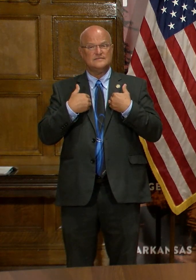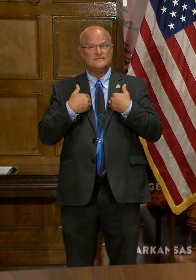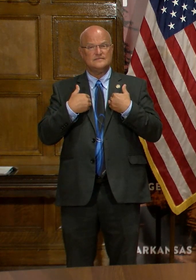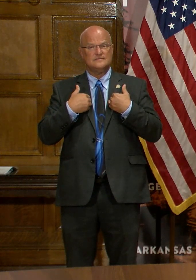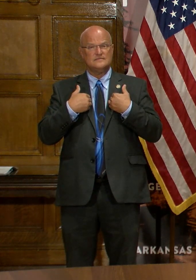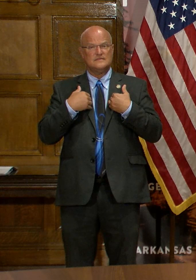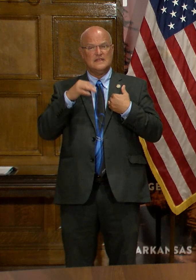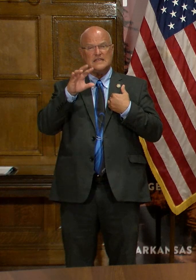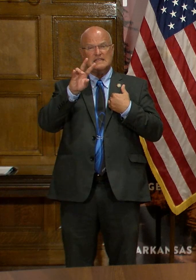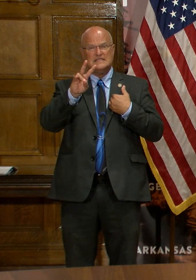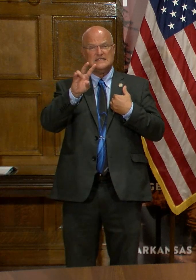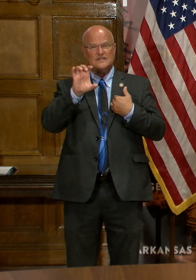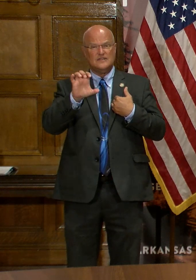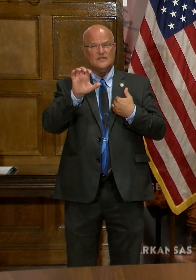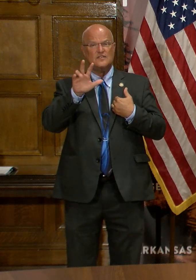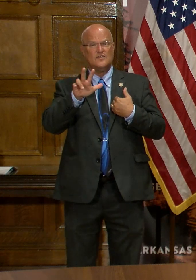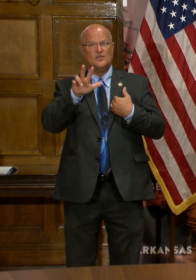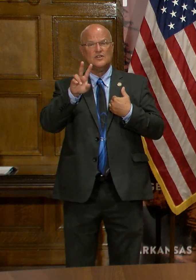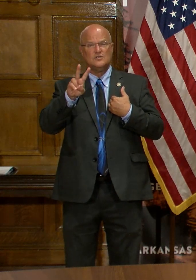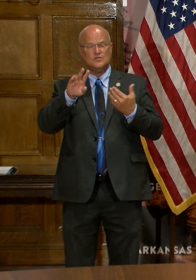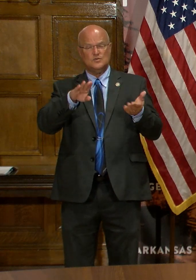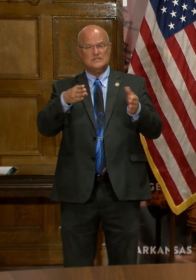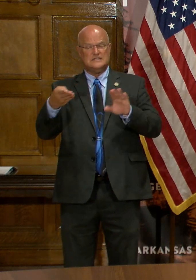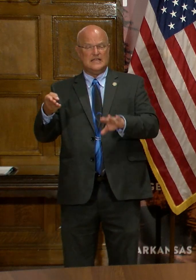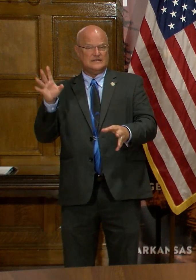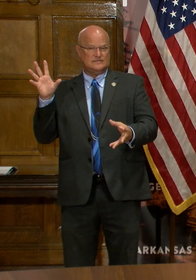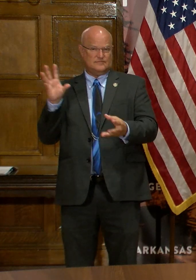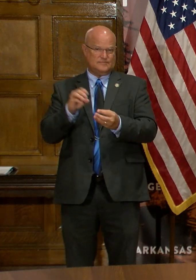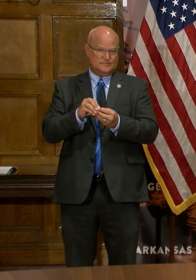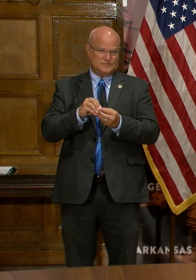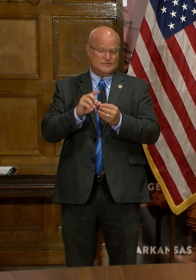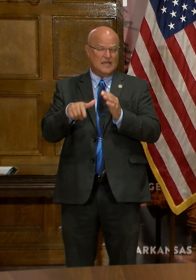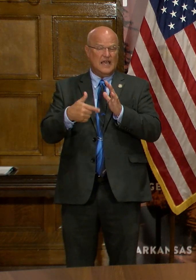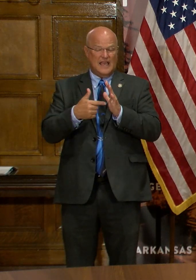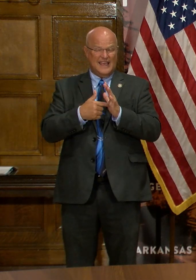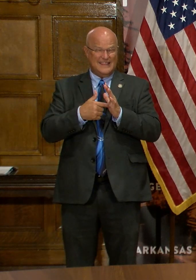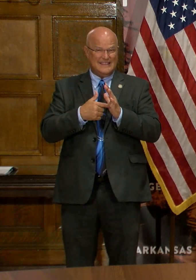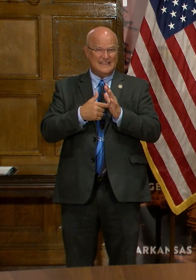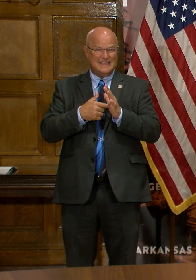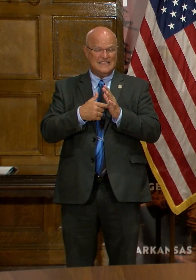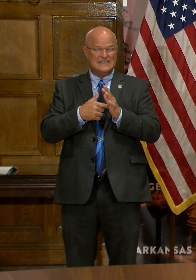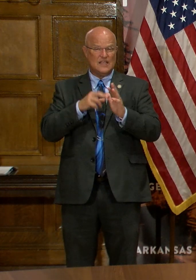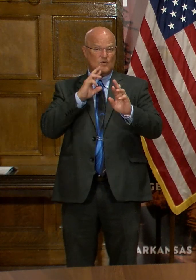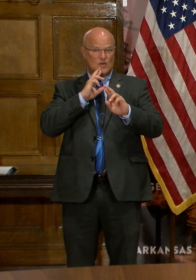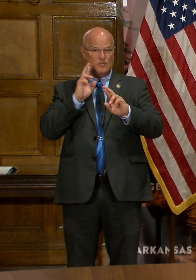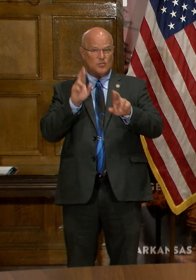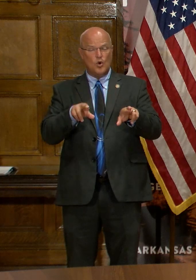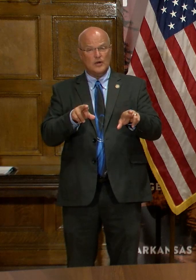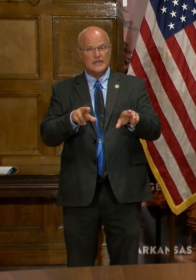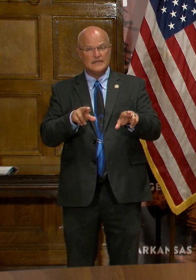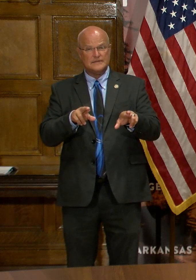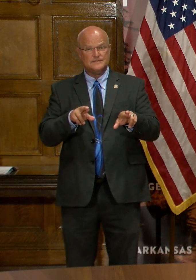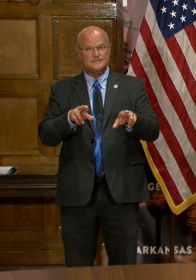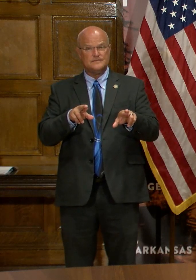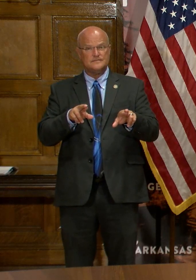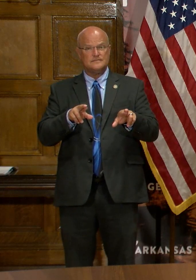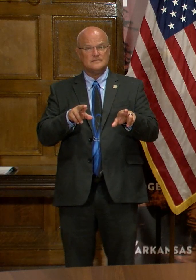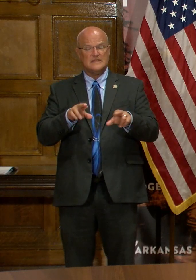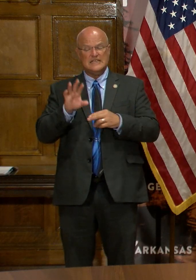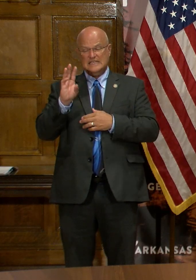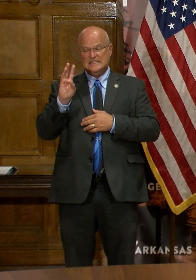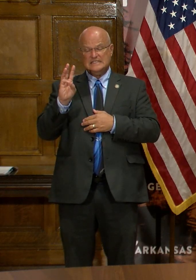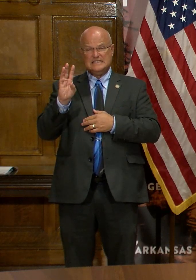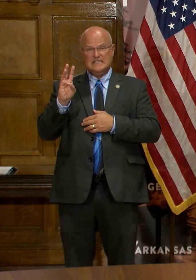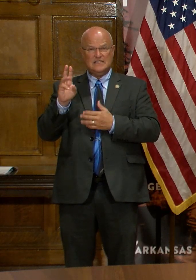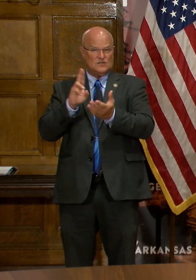of 732 deaths. These deaths that were reported, 6 of